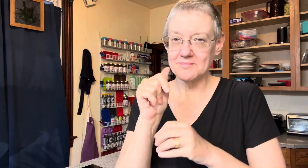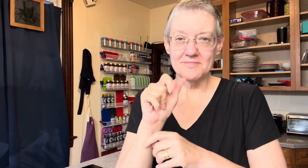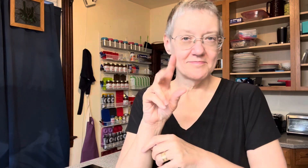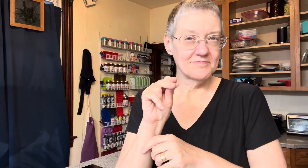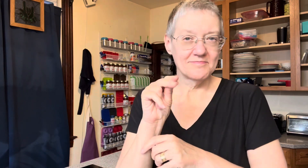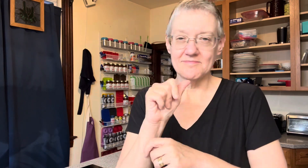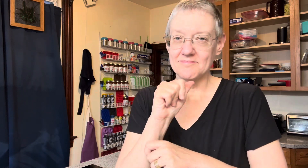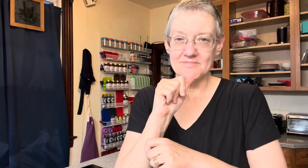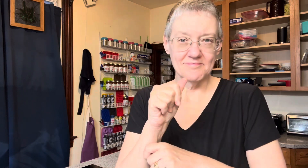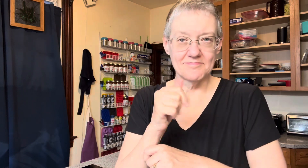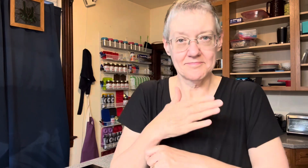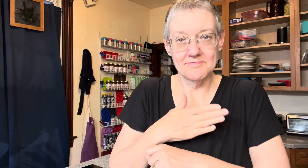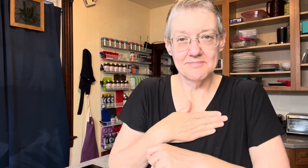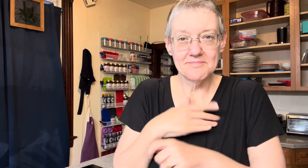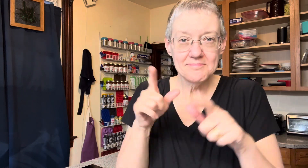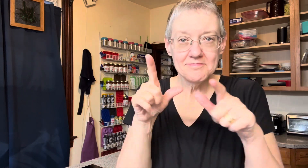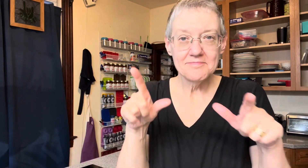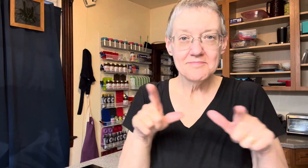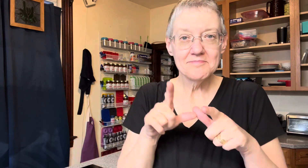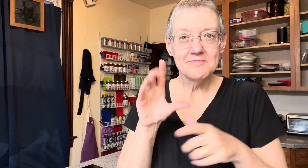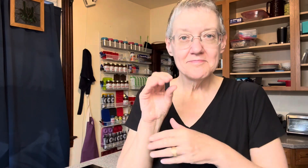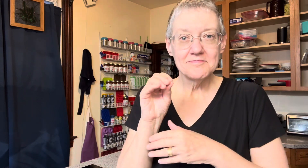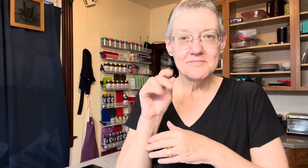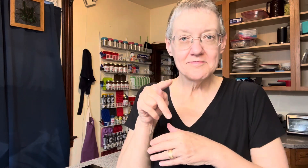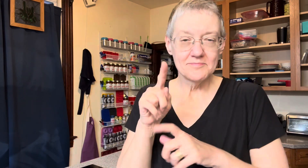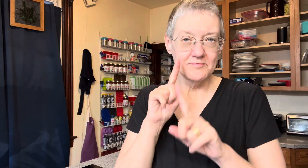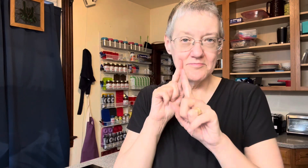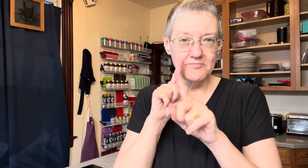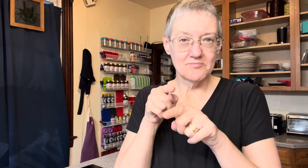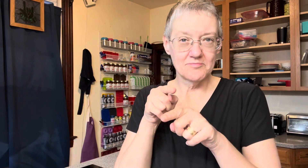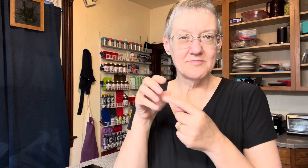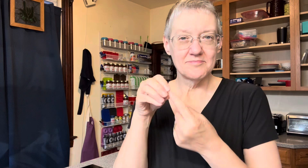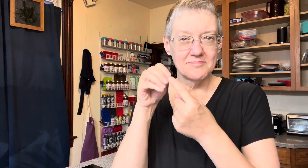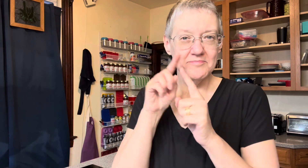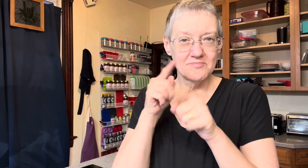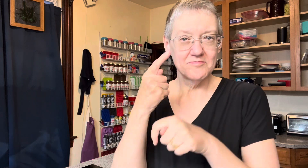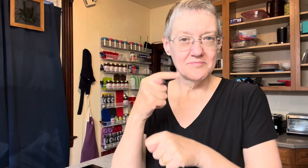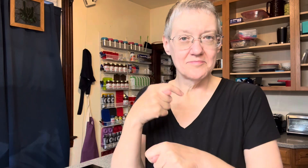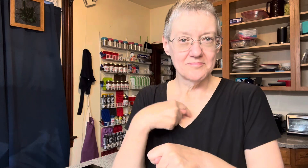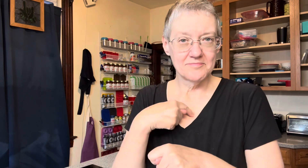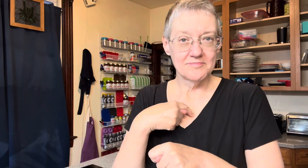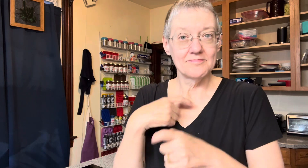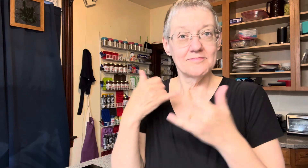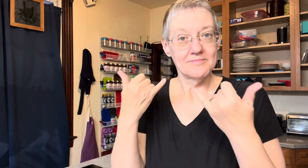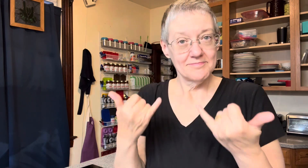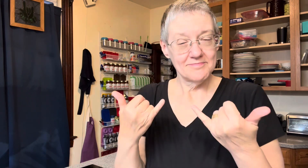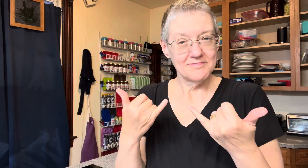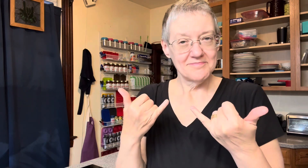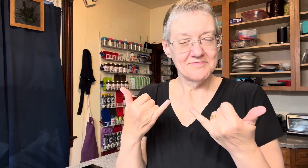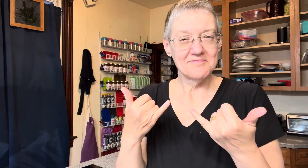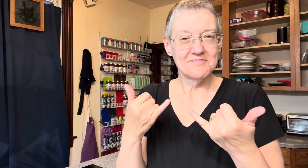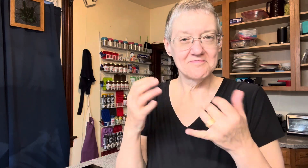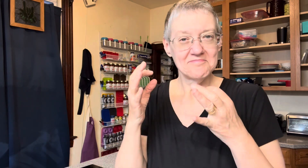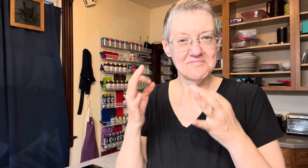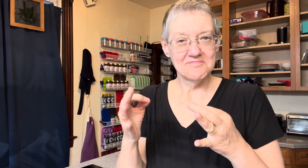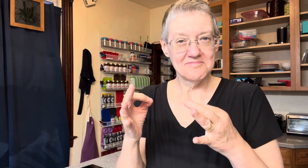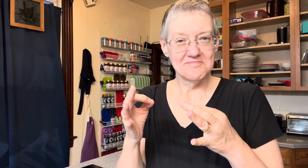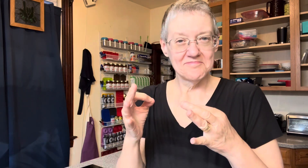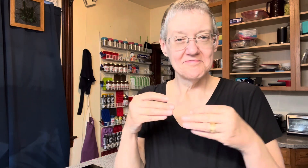but most stores won't. Because I had been ordering them in bulk, special order